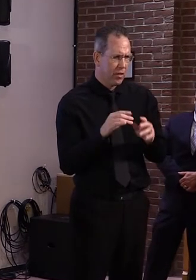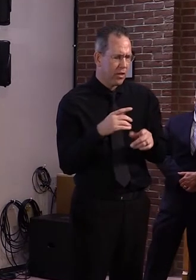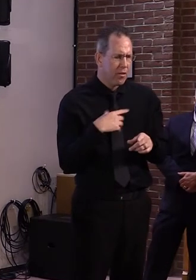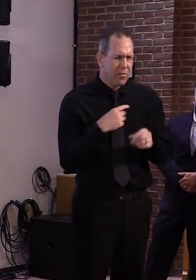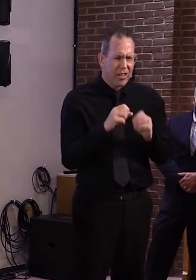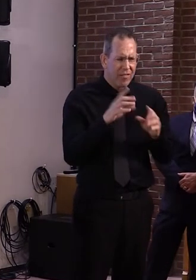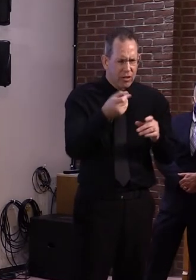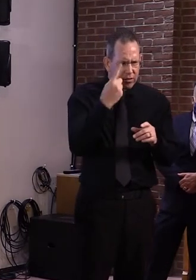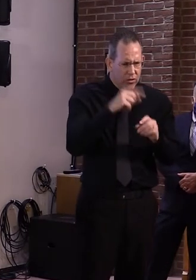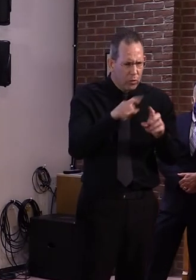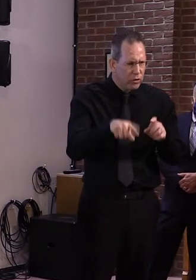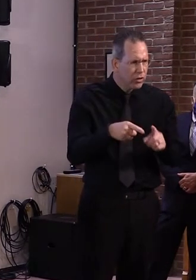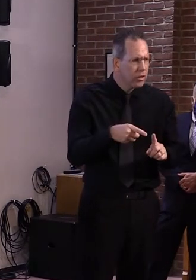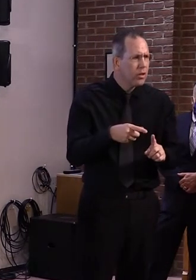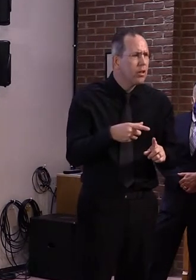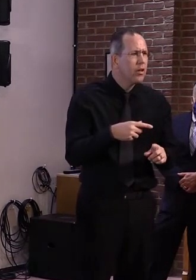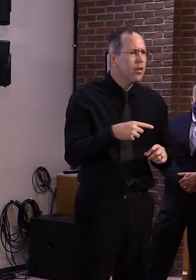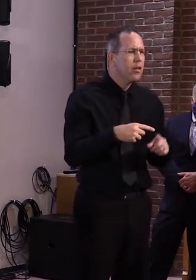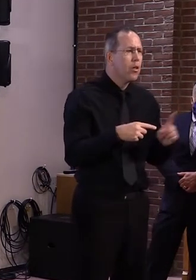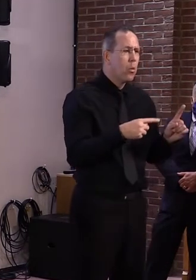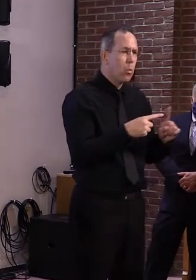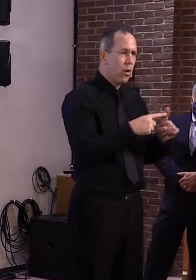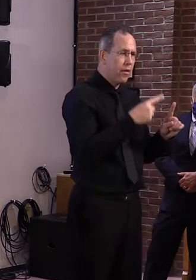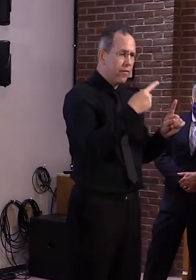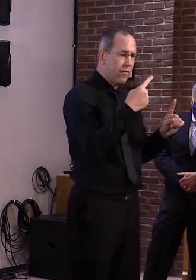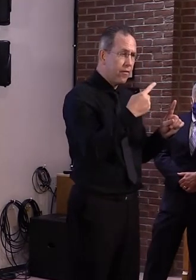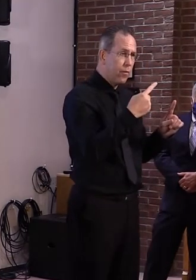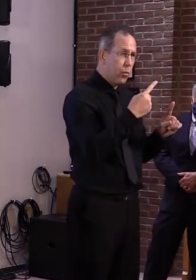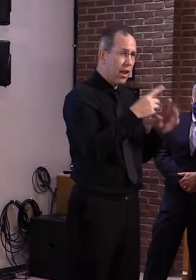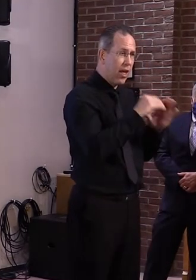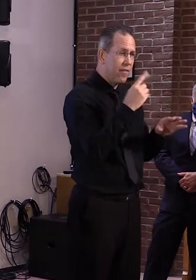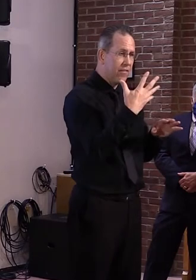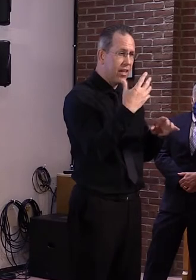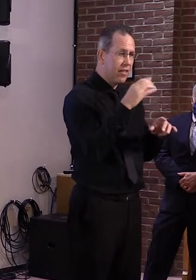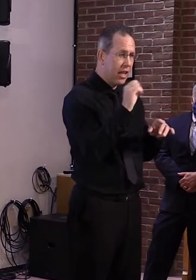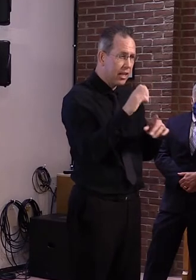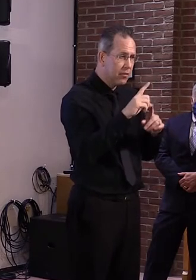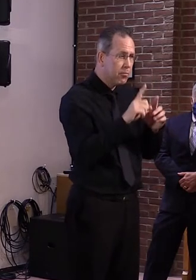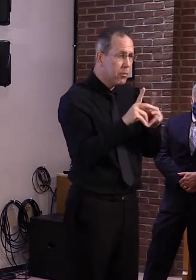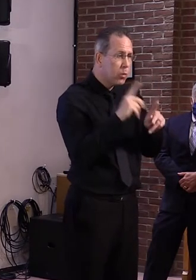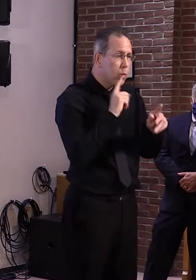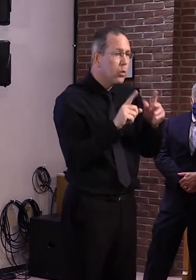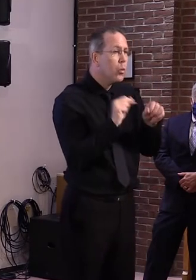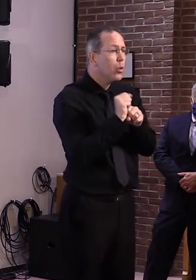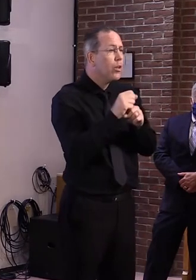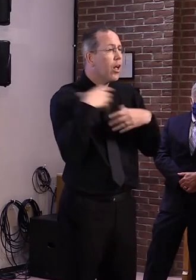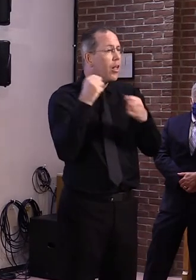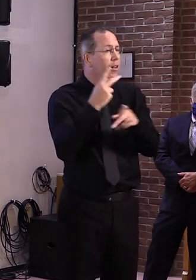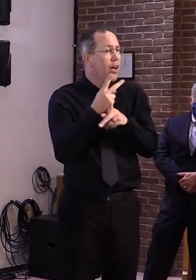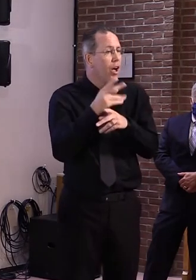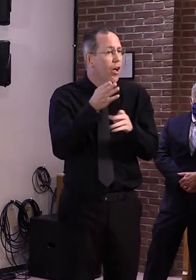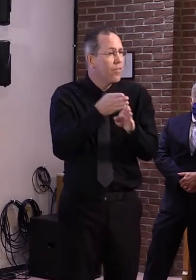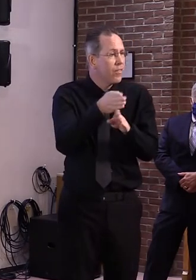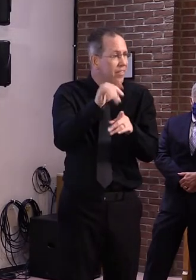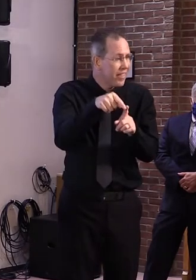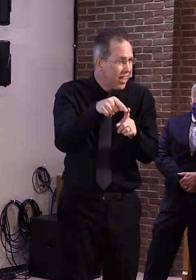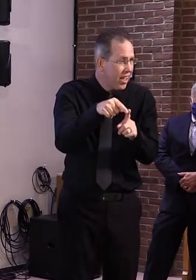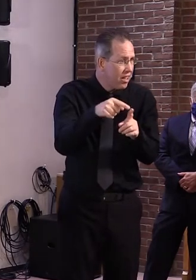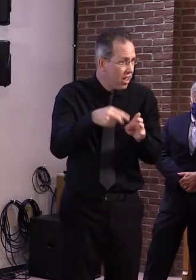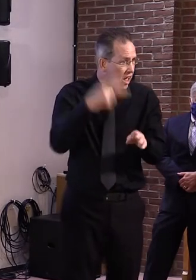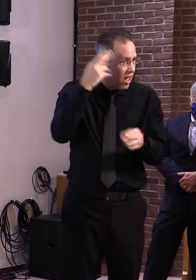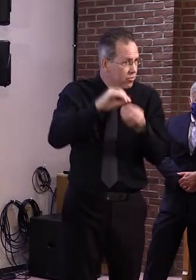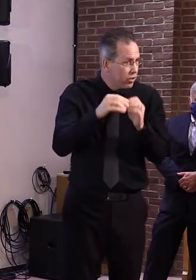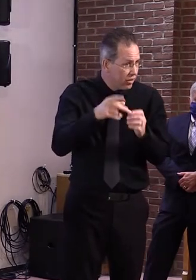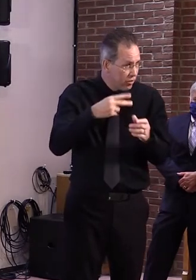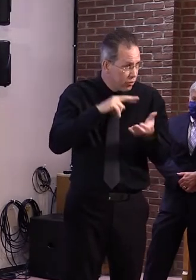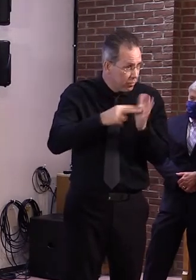cases were healthcare workers. Do we have any insight as to why they might have, or do we consider that a high percentage, and why